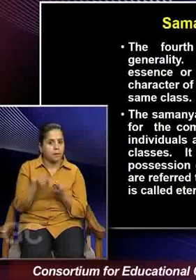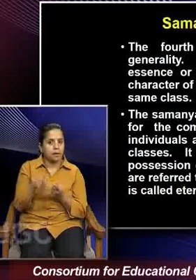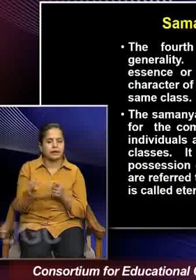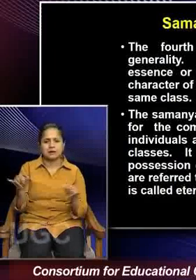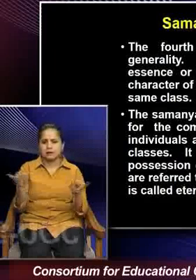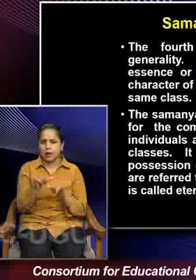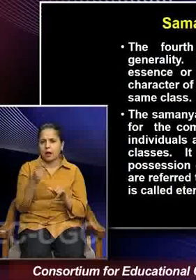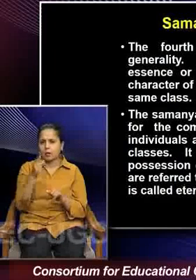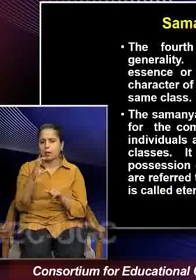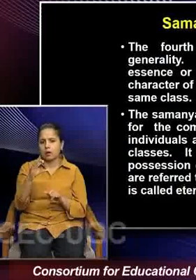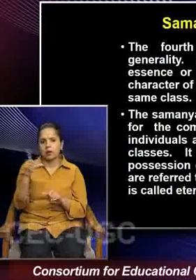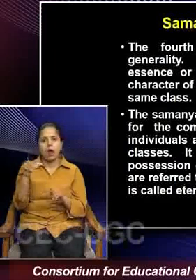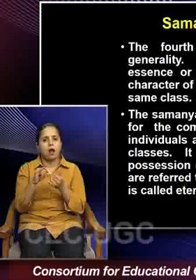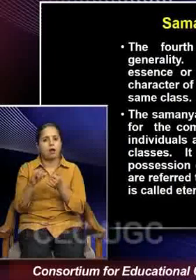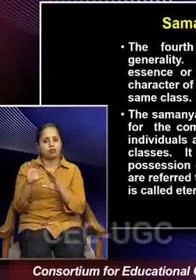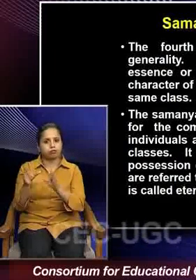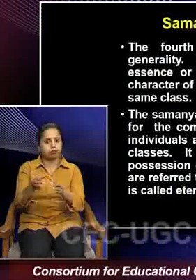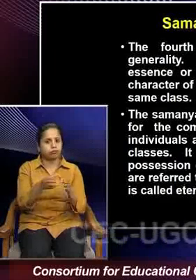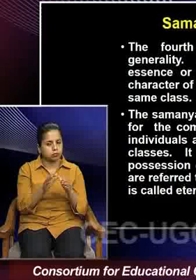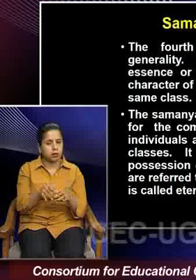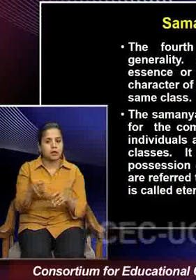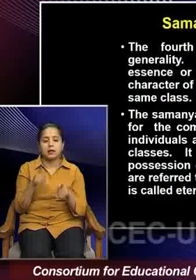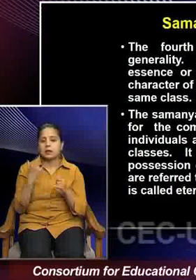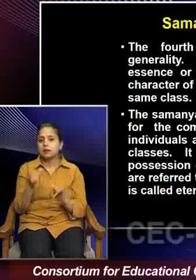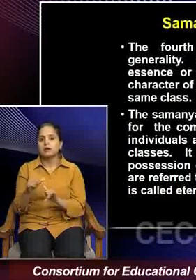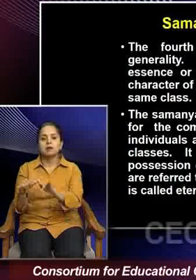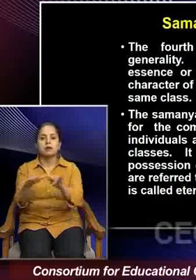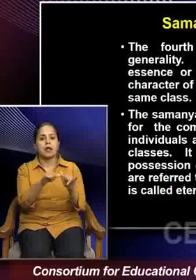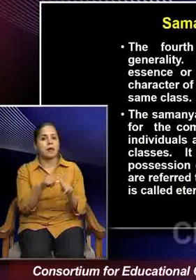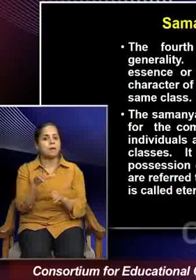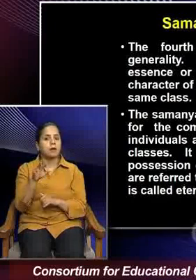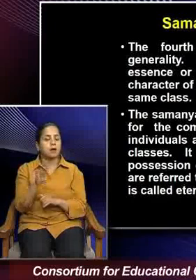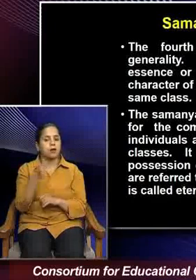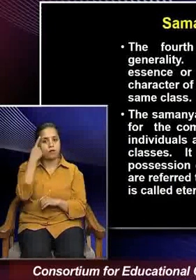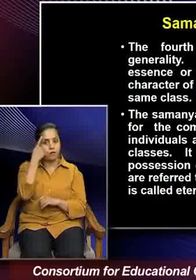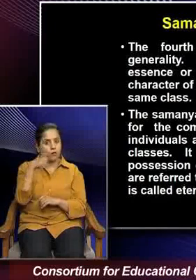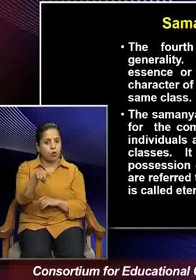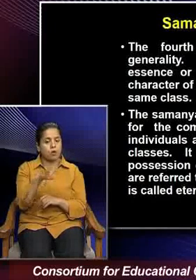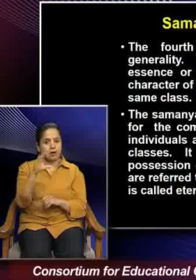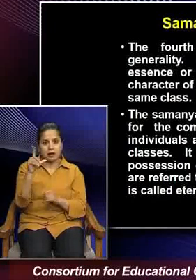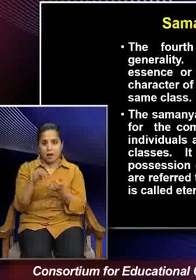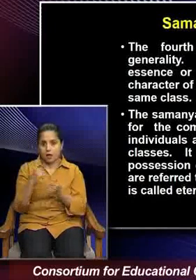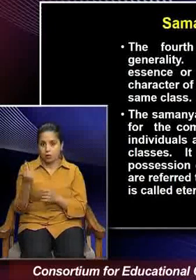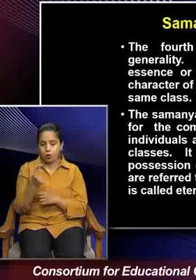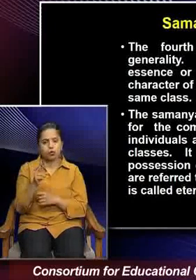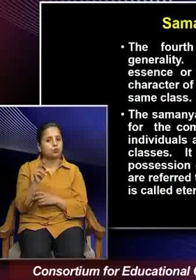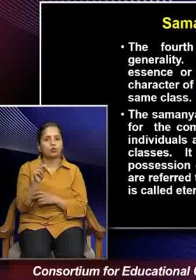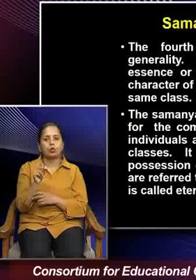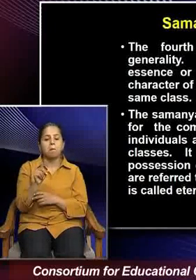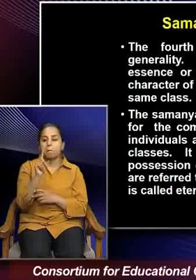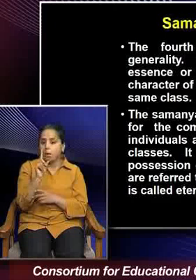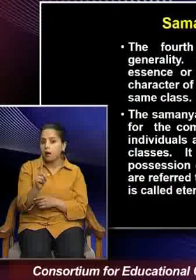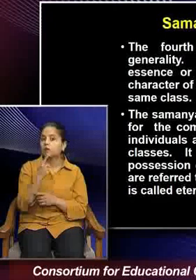same class. So, samanya, it stands not for the class,